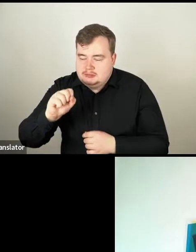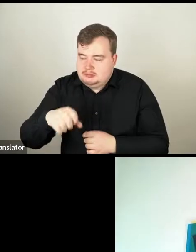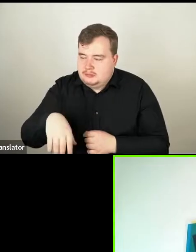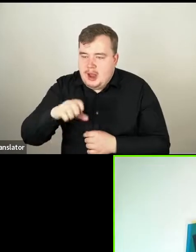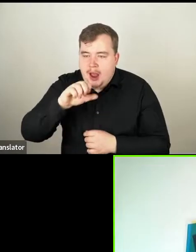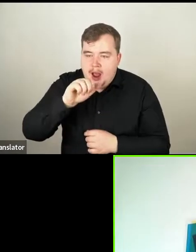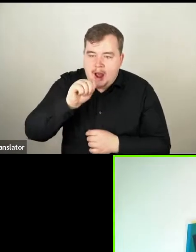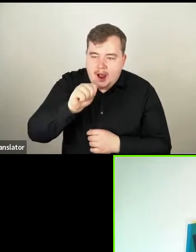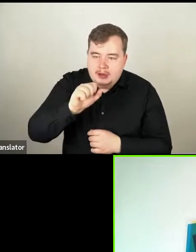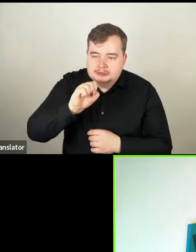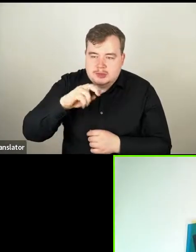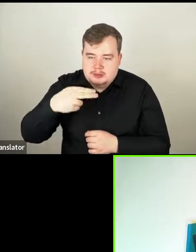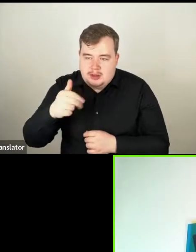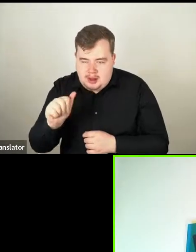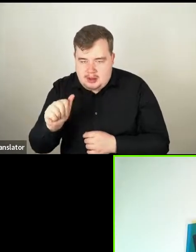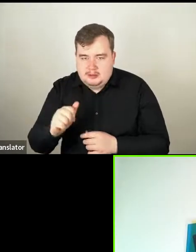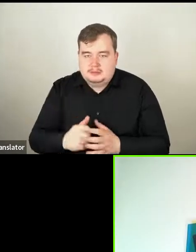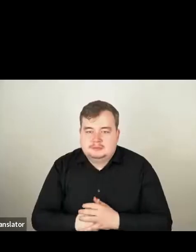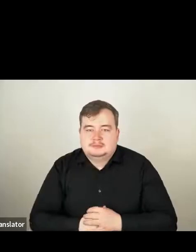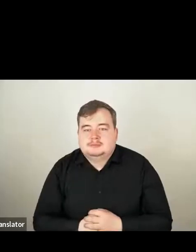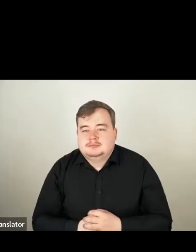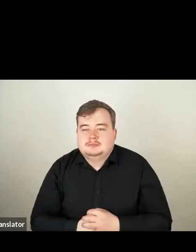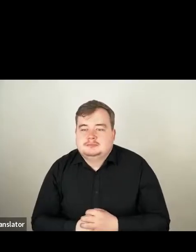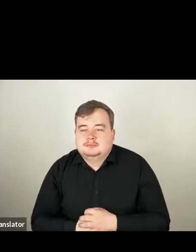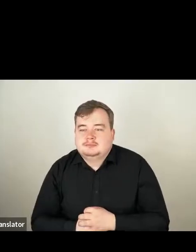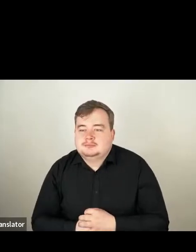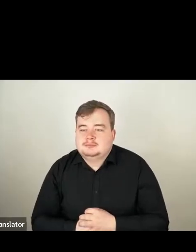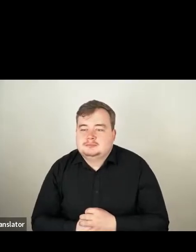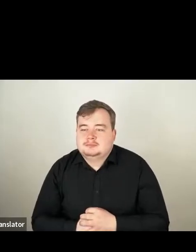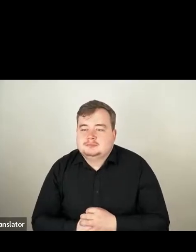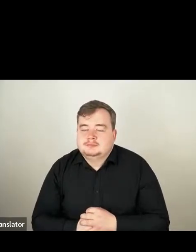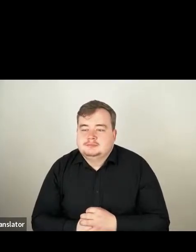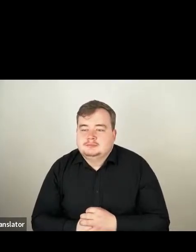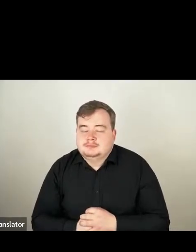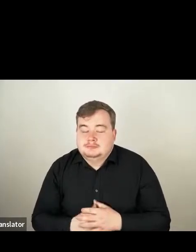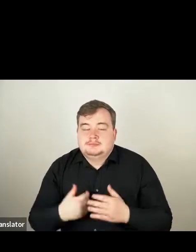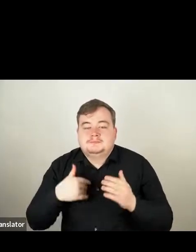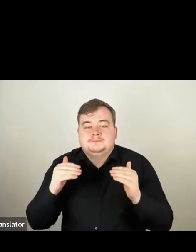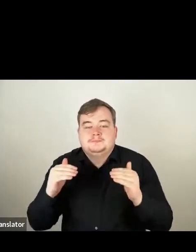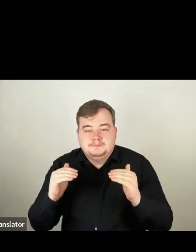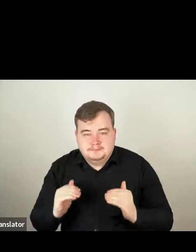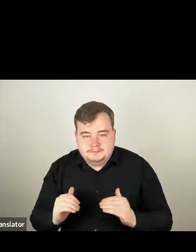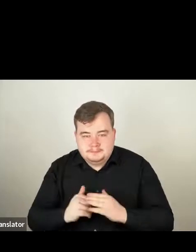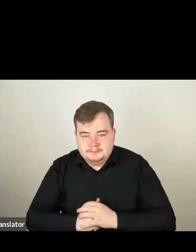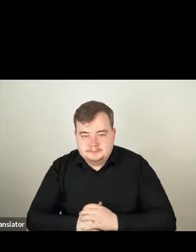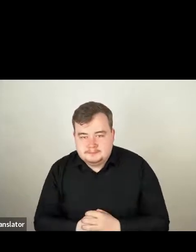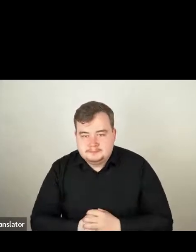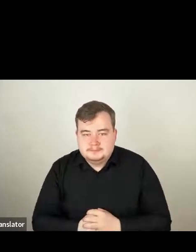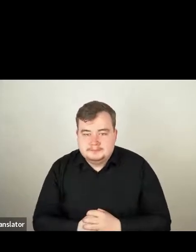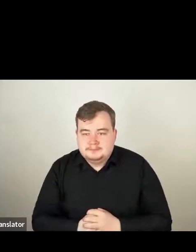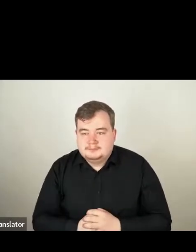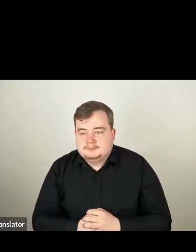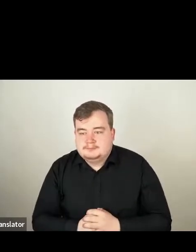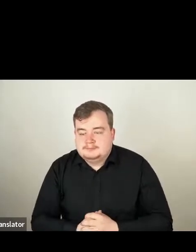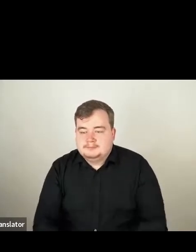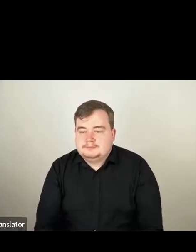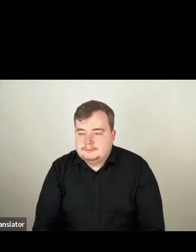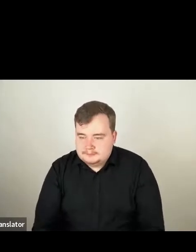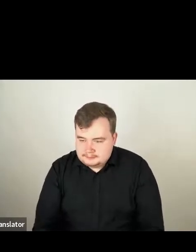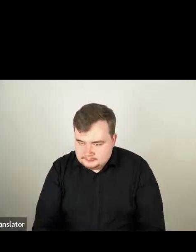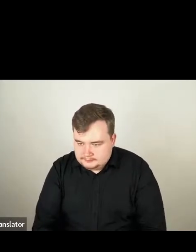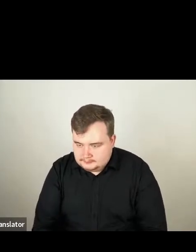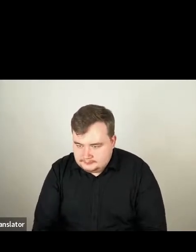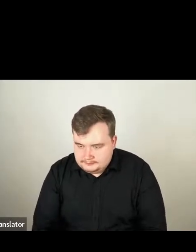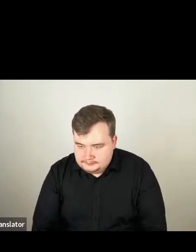Indeed, Hannah, we have really the privilege, dear ladies and gentlemen, to have ODIHR's first